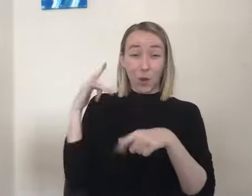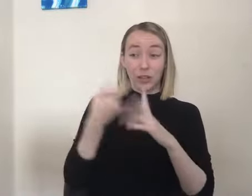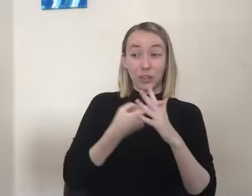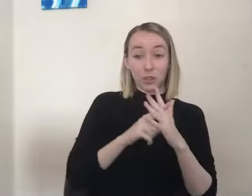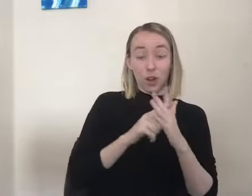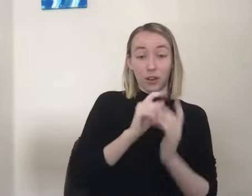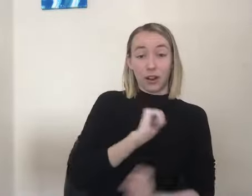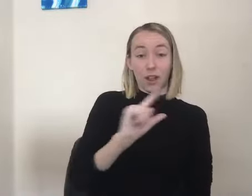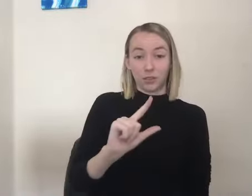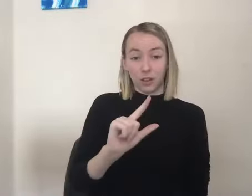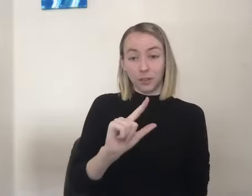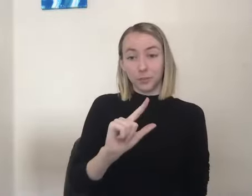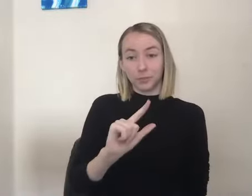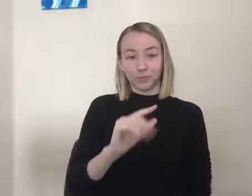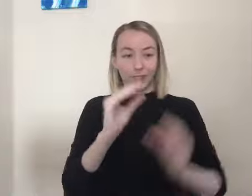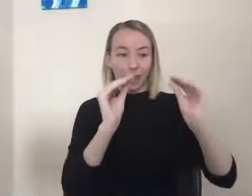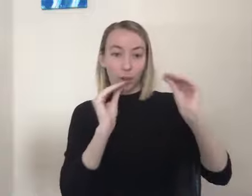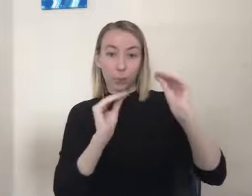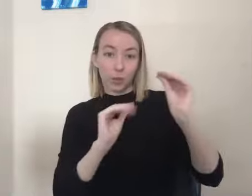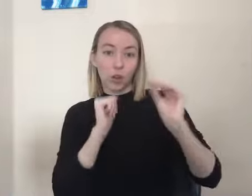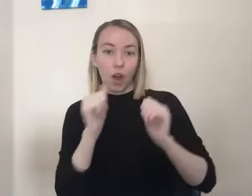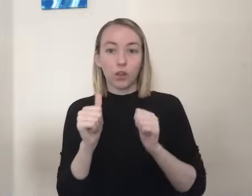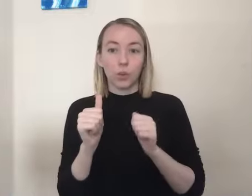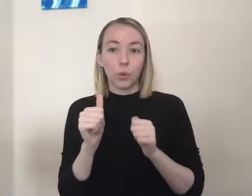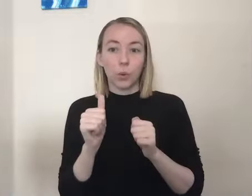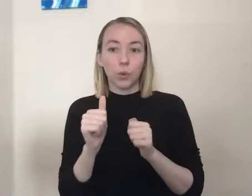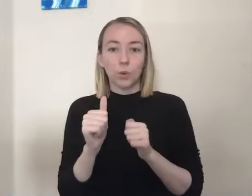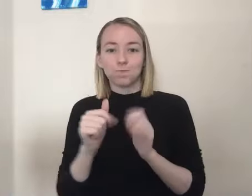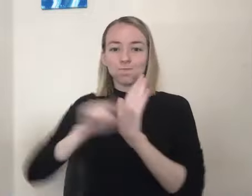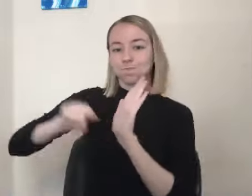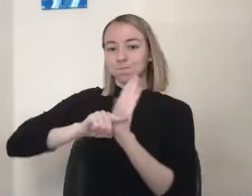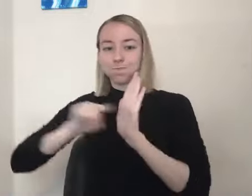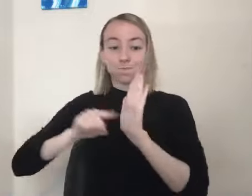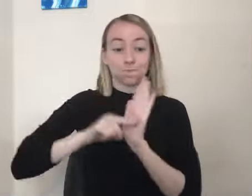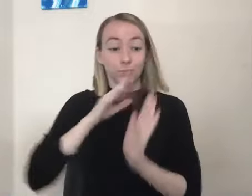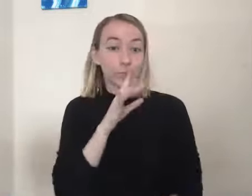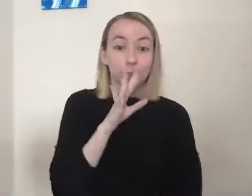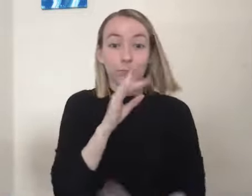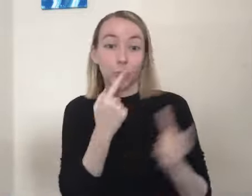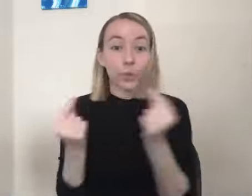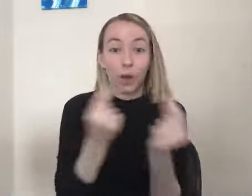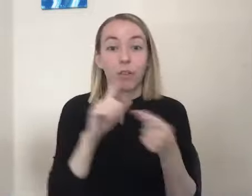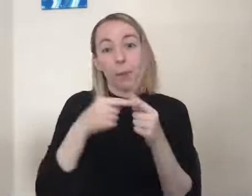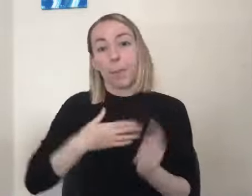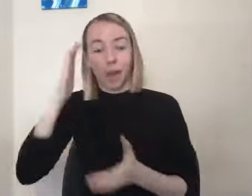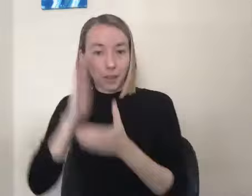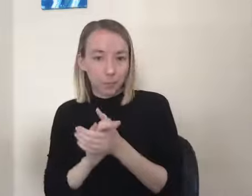boy became very affected by his dad at this point, because what I didn't say was in the early days in Al-Anon, I had bad mouthed